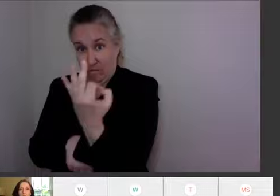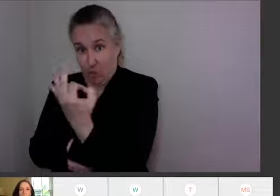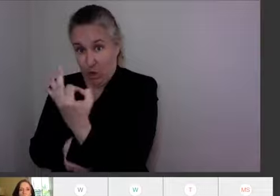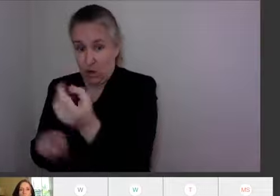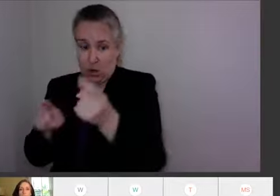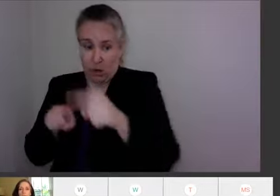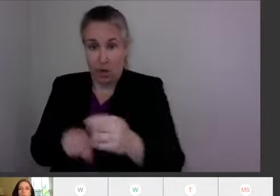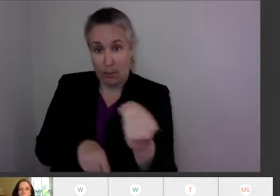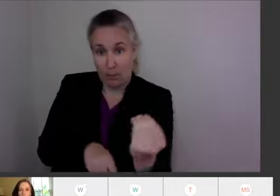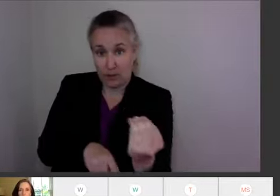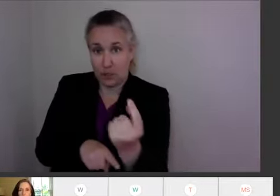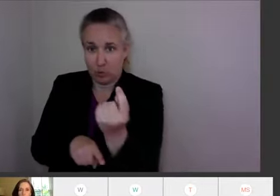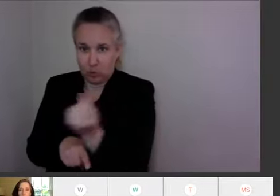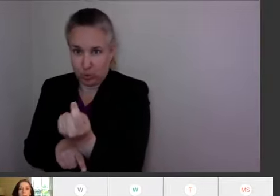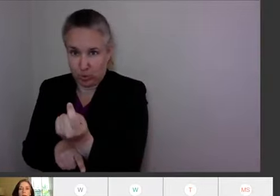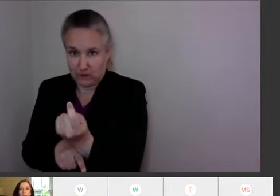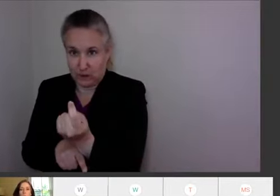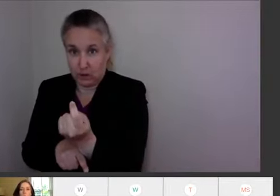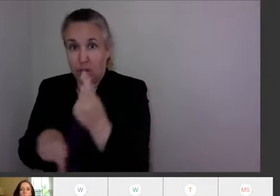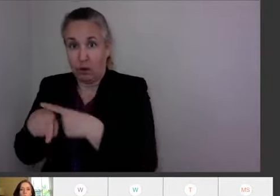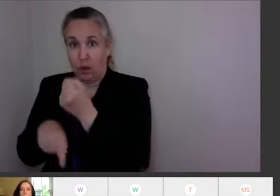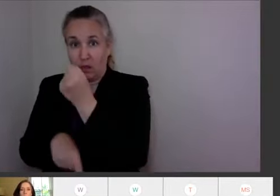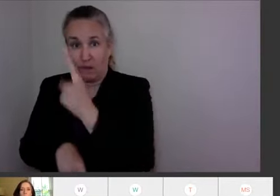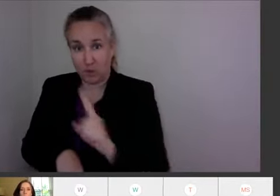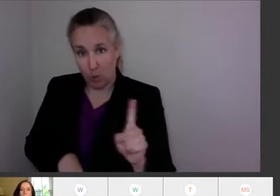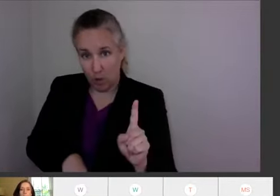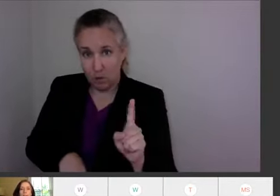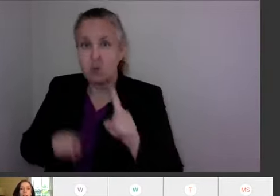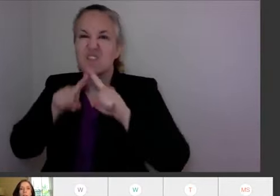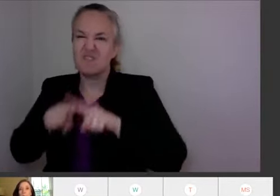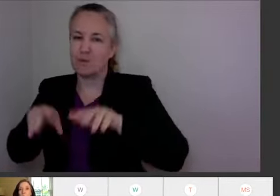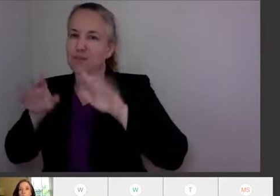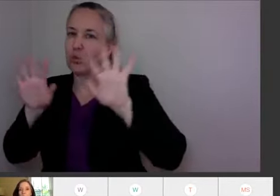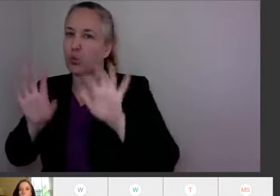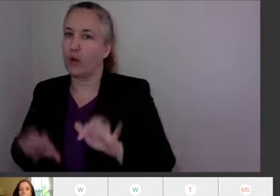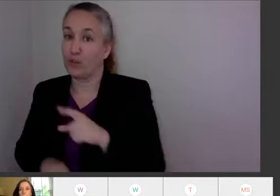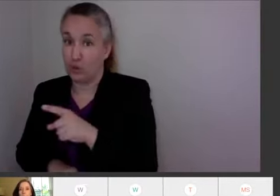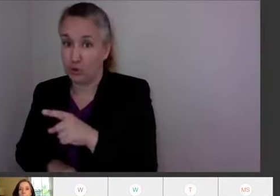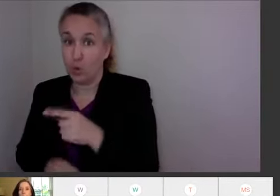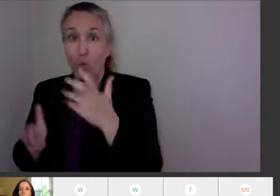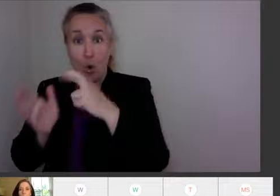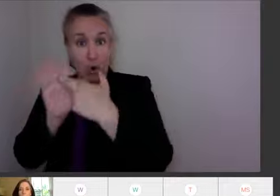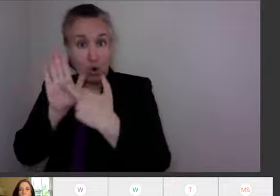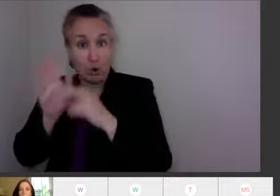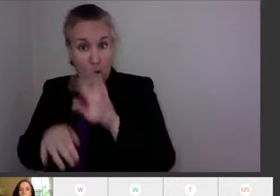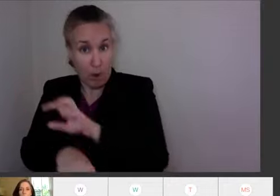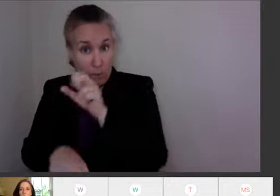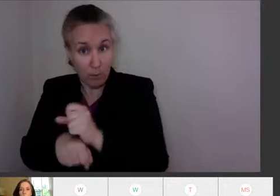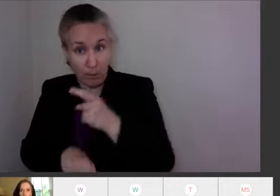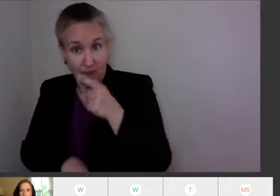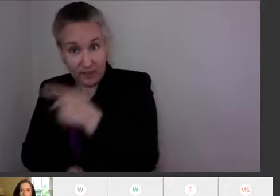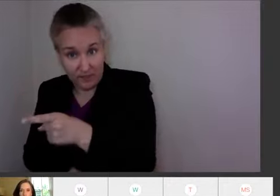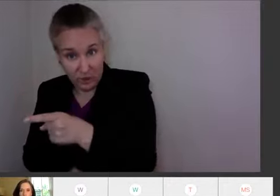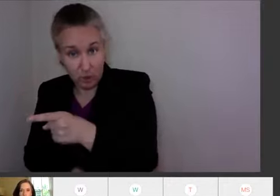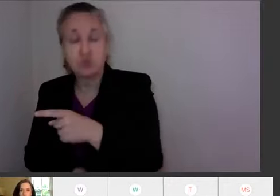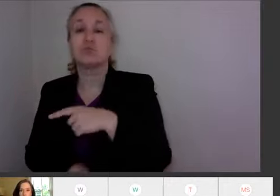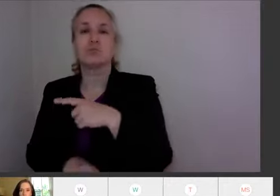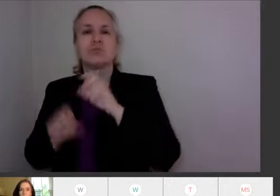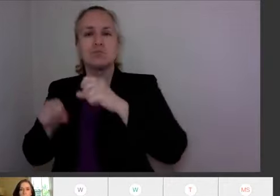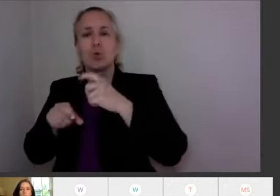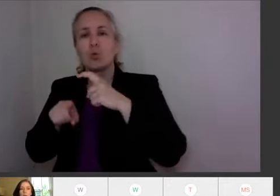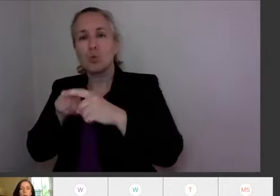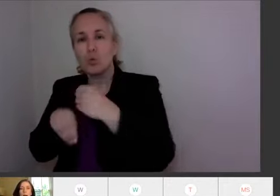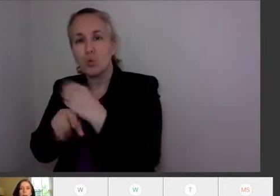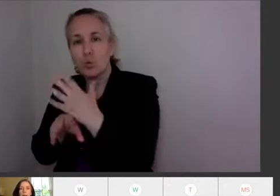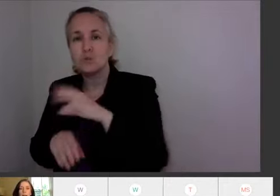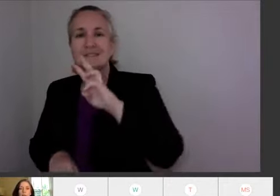Monday and Tuesday from 11 to 1, weather permitting. To register for an appointment in Norristown, you can call